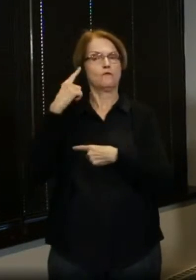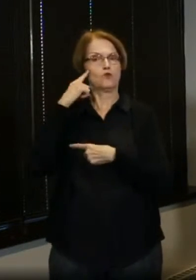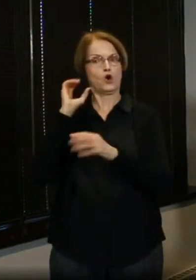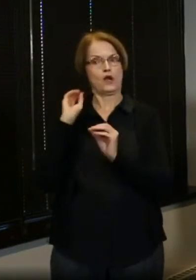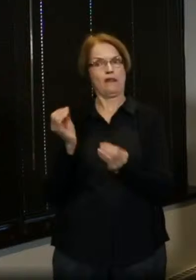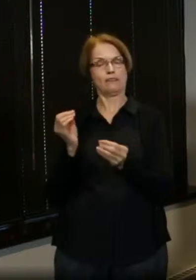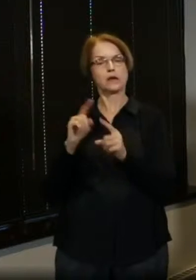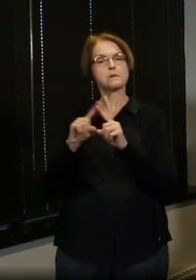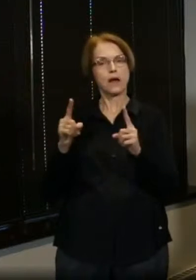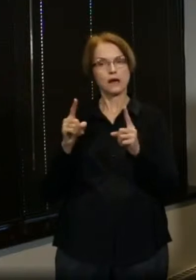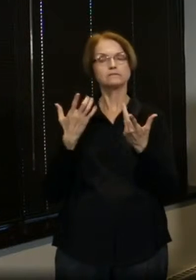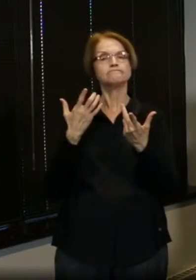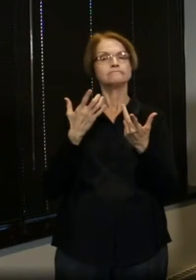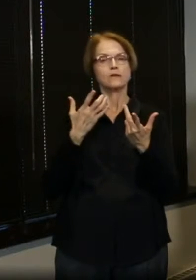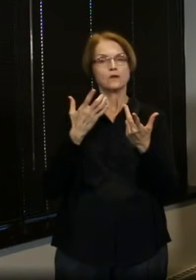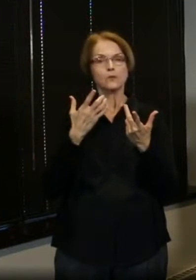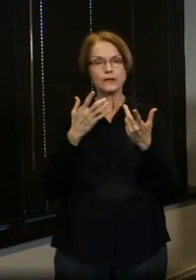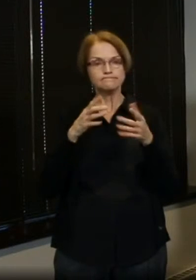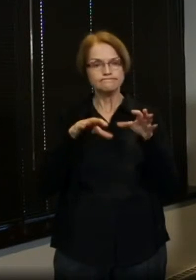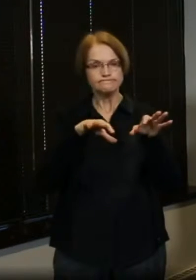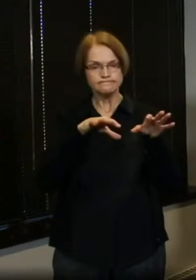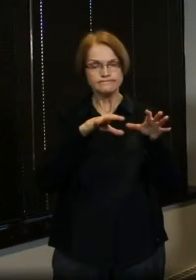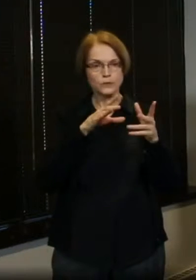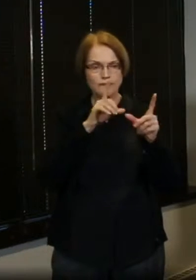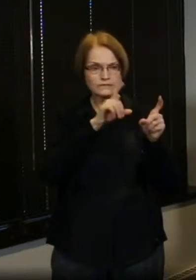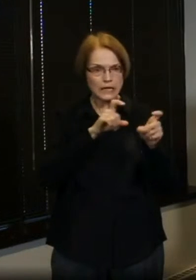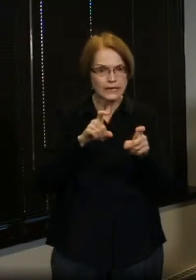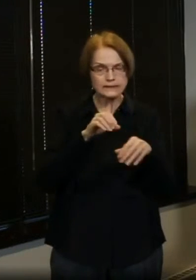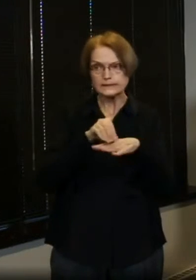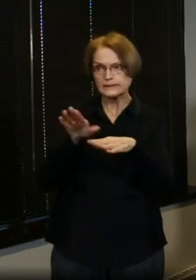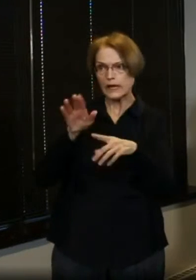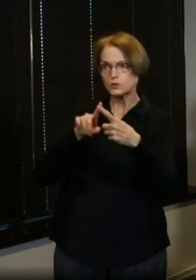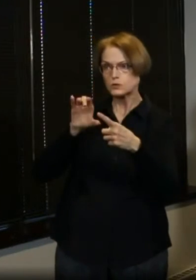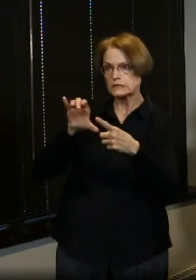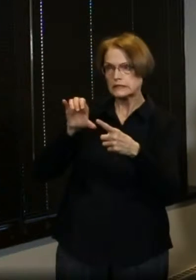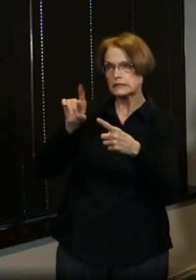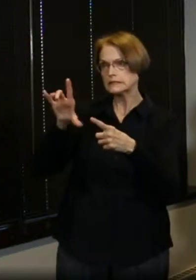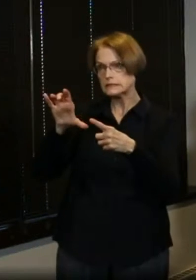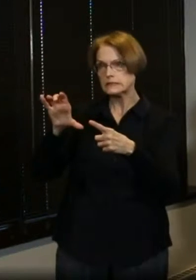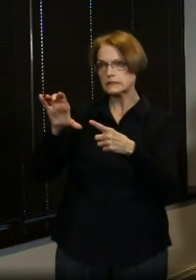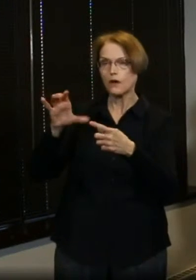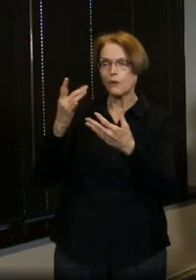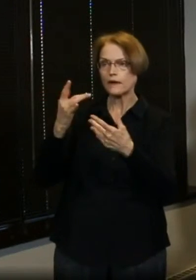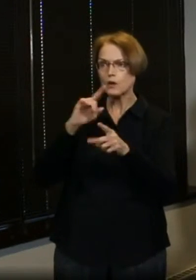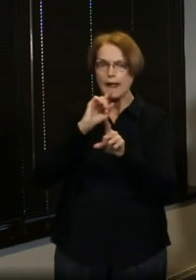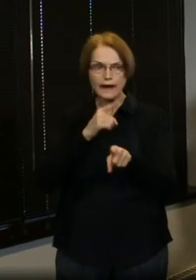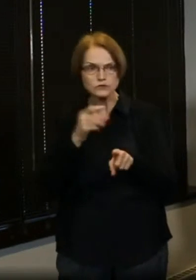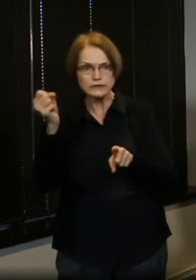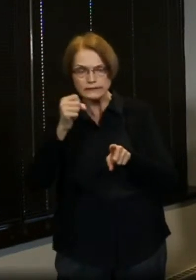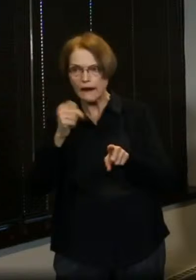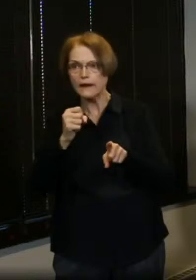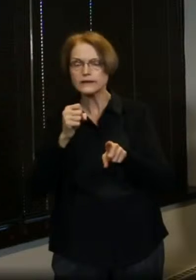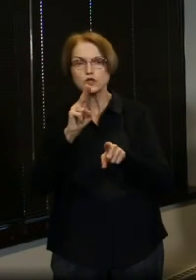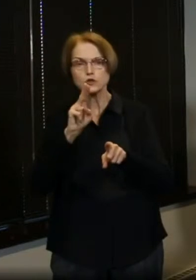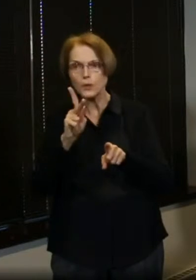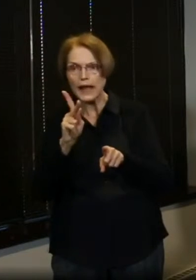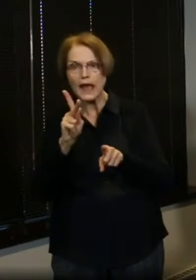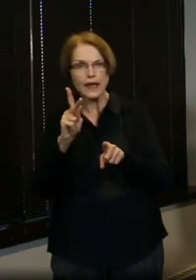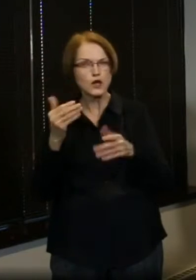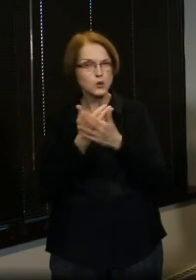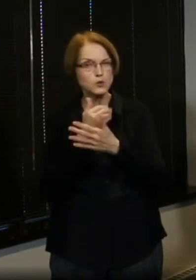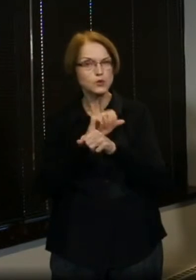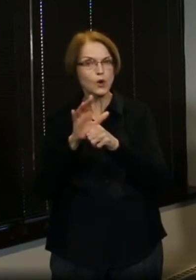still being sent to the CDC, and so we'll keep our eye on that. As most people have probably heard, it's more